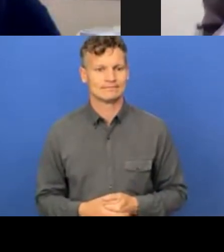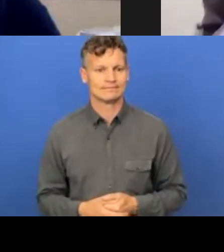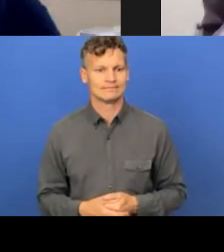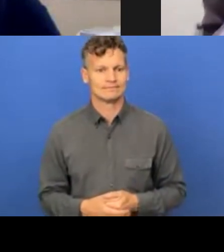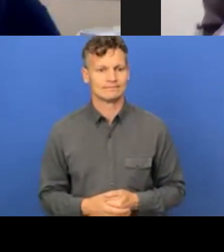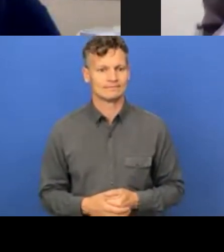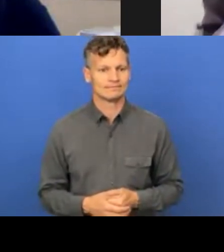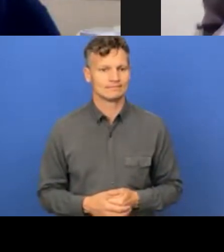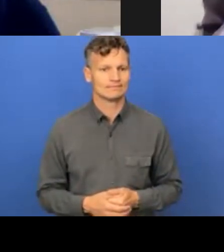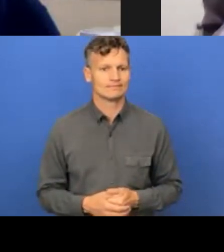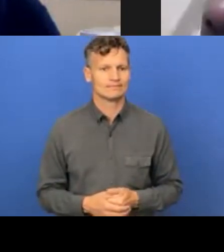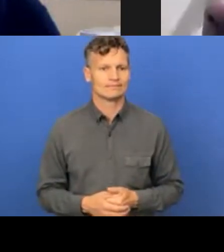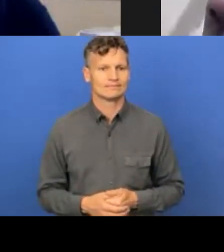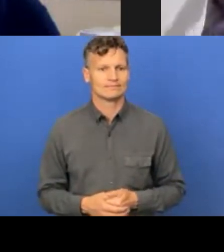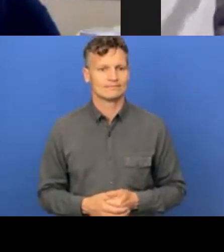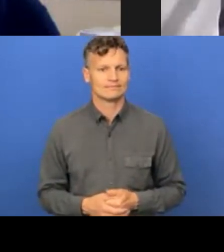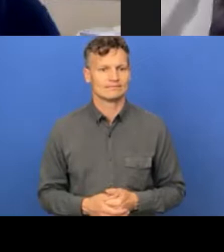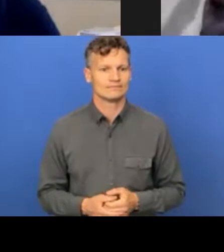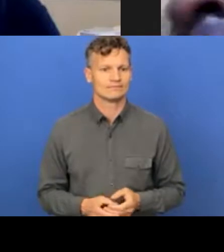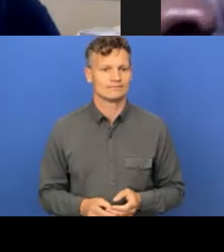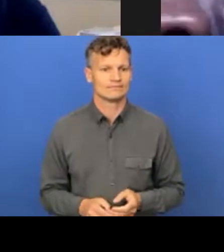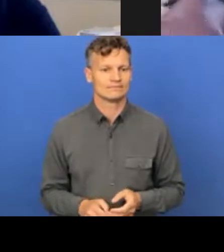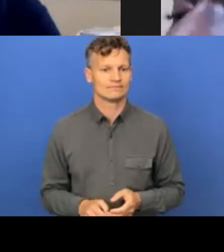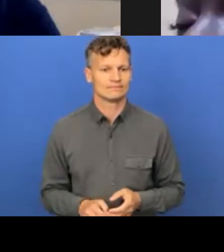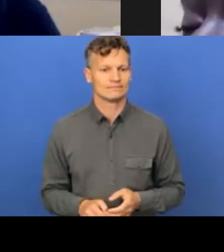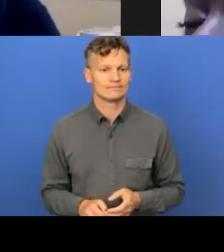You are muted. We can't hear you.